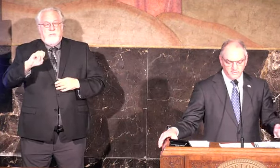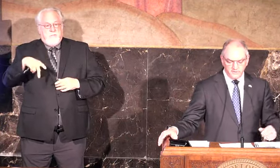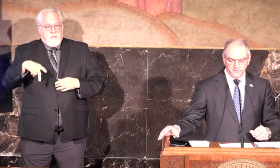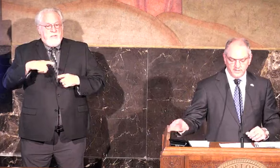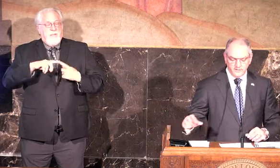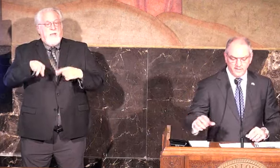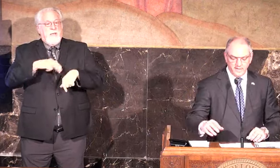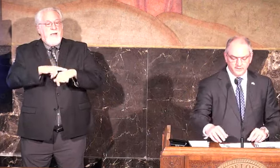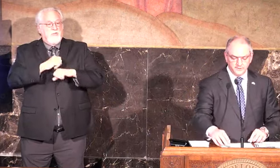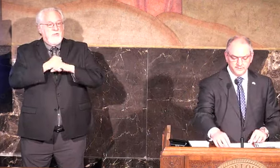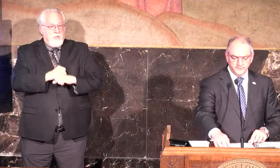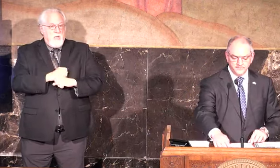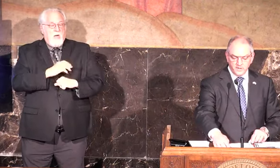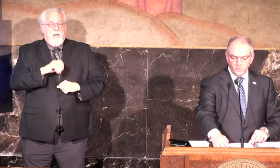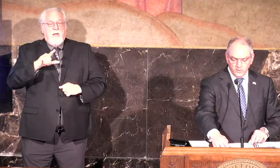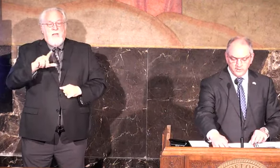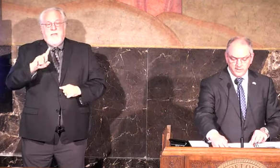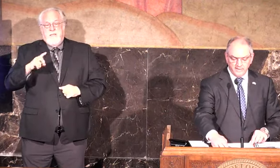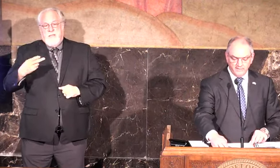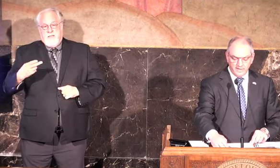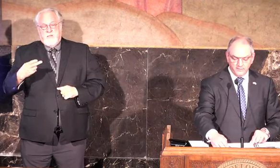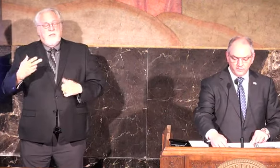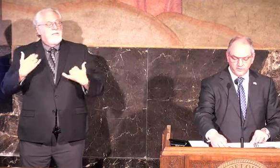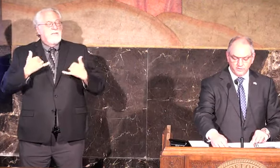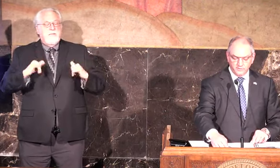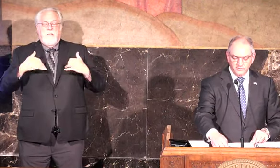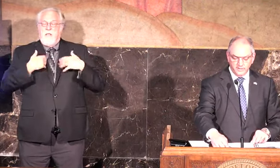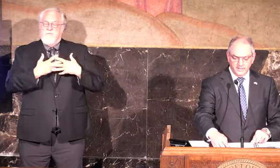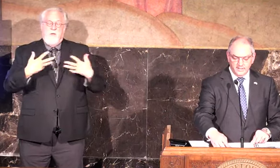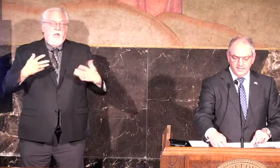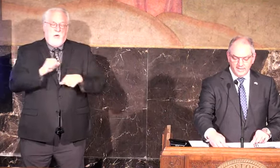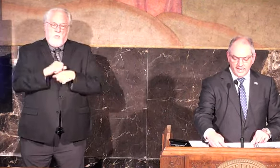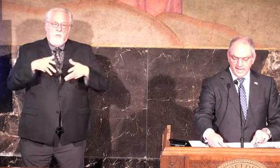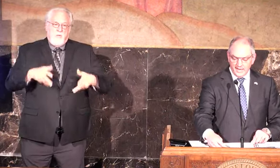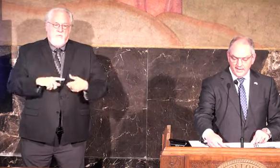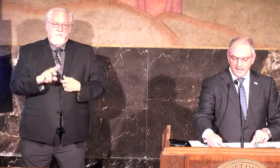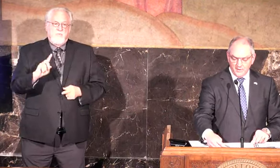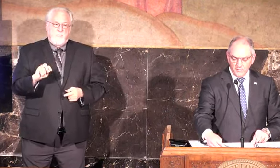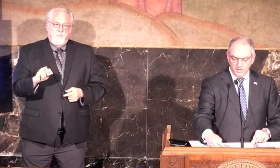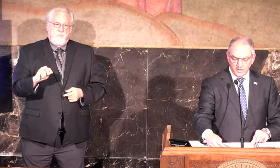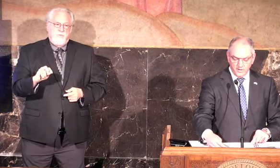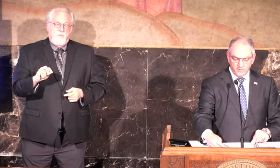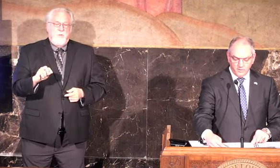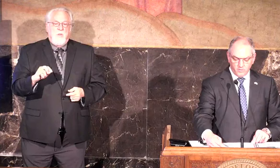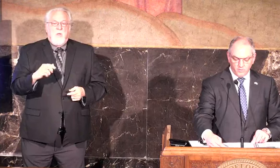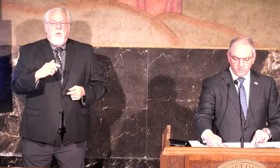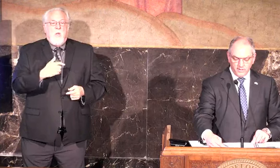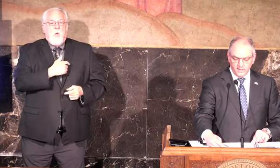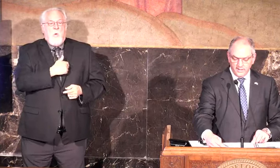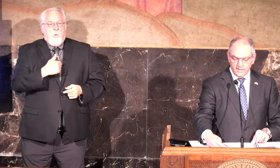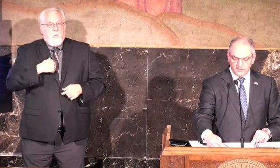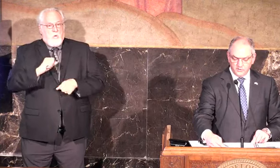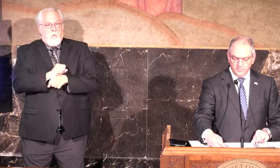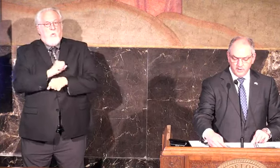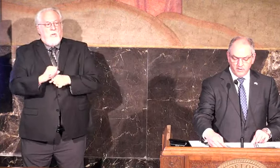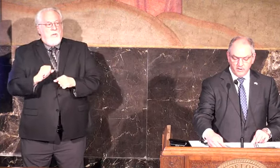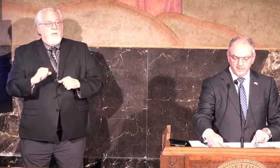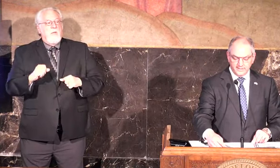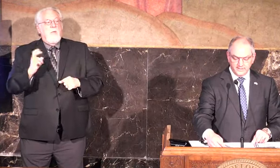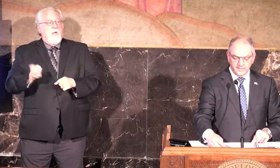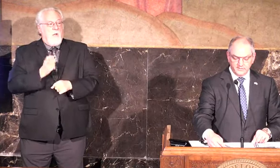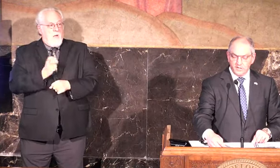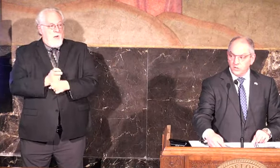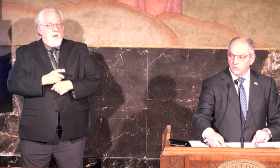certainly all the folks at LDH. We still have a lot of work to do, and we are working extremely